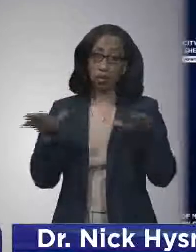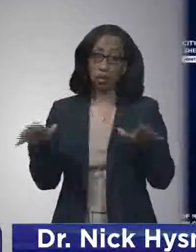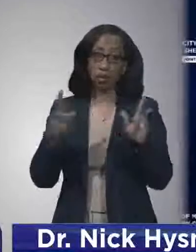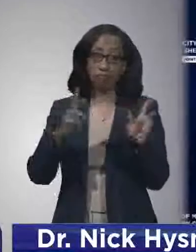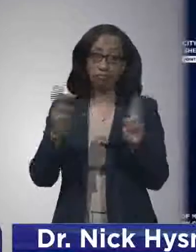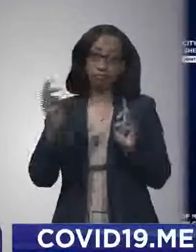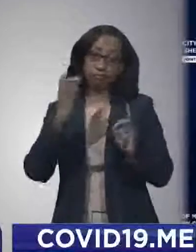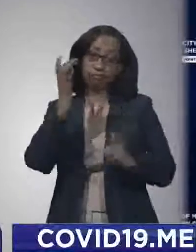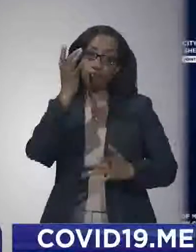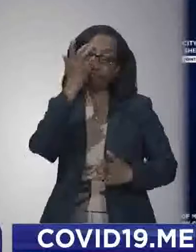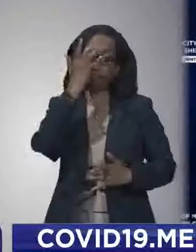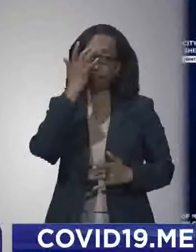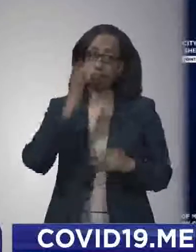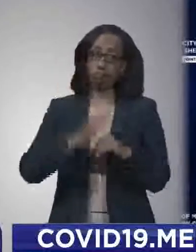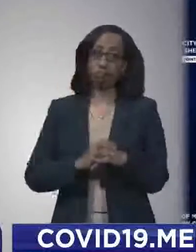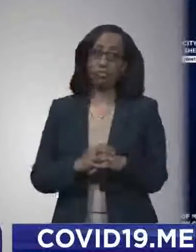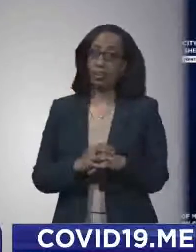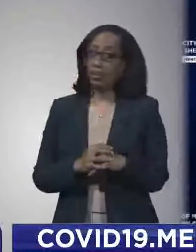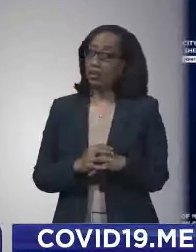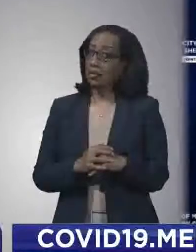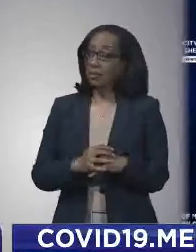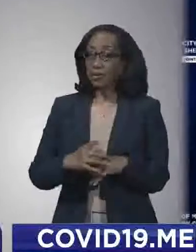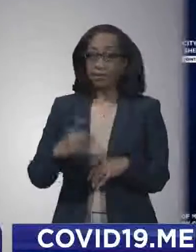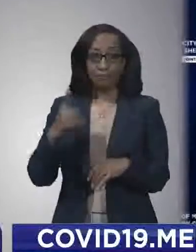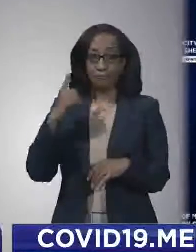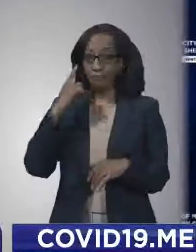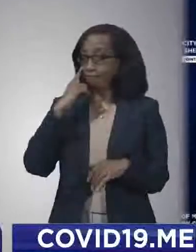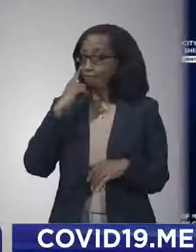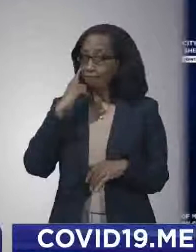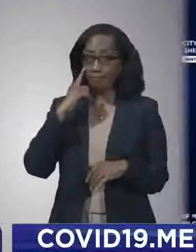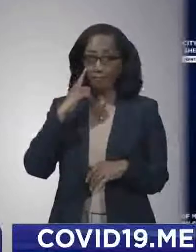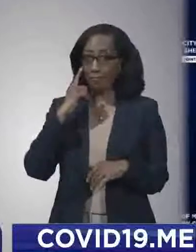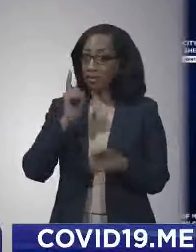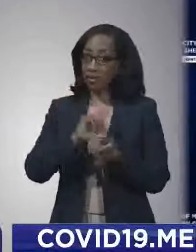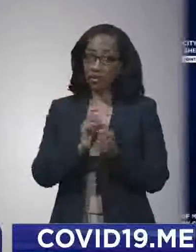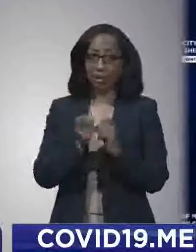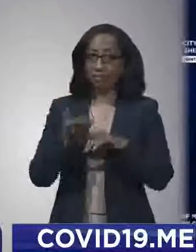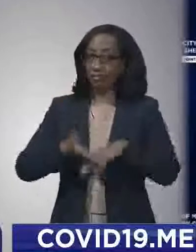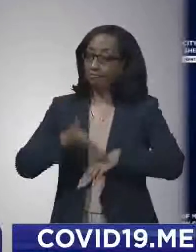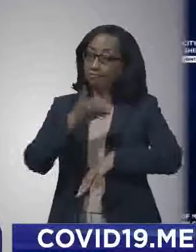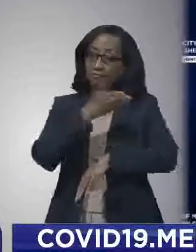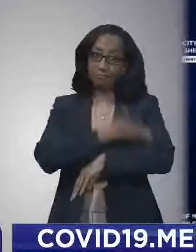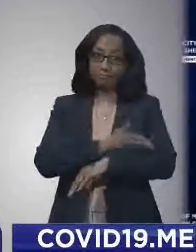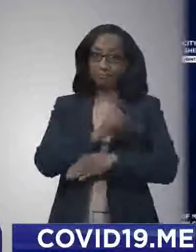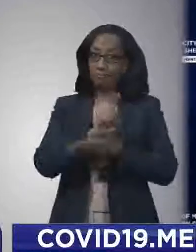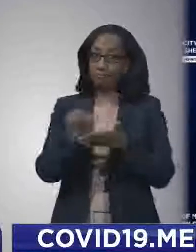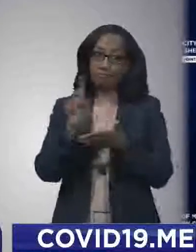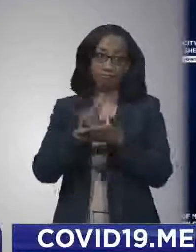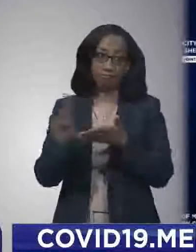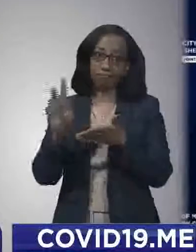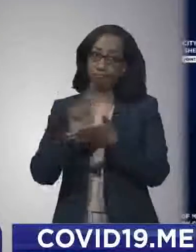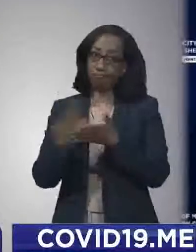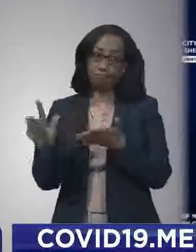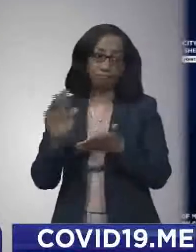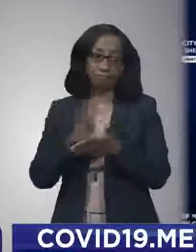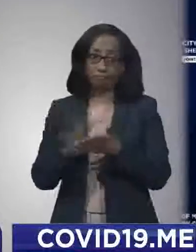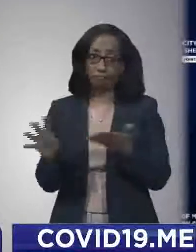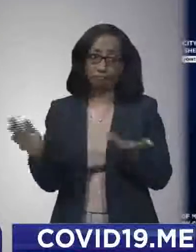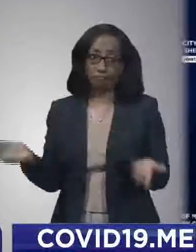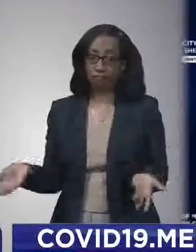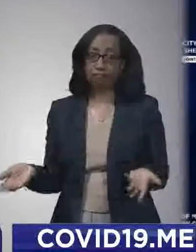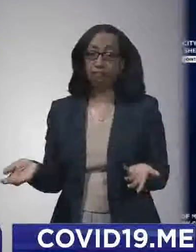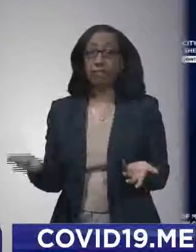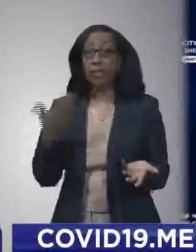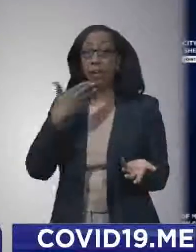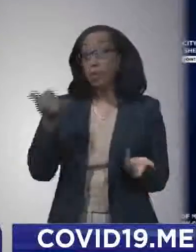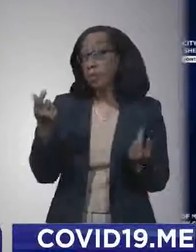and I don't suspect that that's going to change over the next couple of weeks. I think that what has already been reiterated are the best